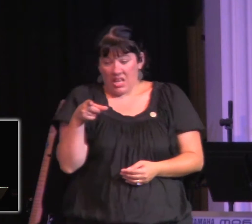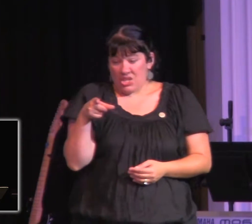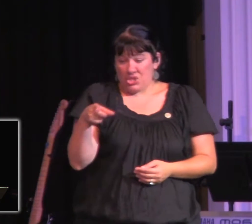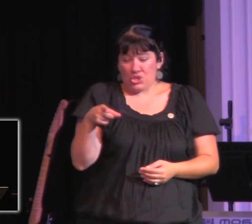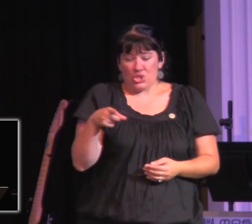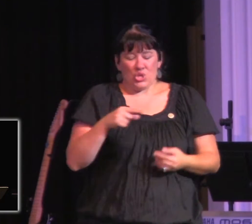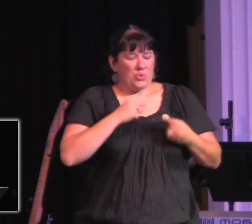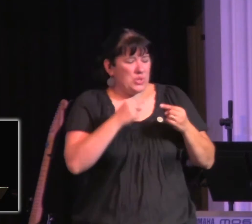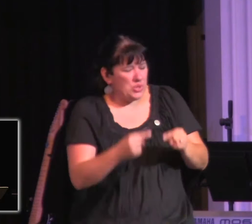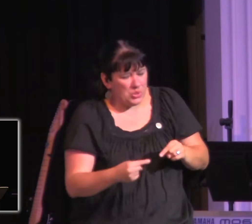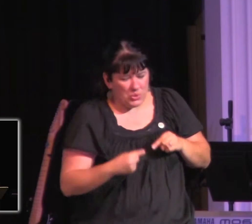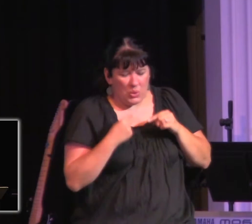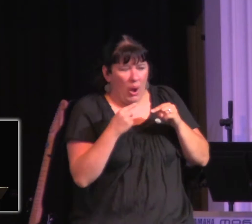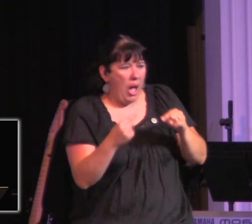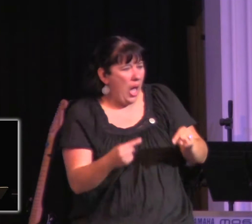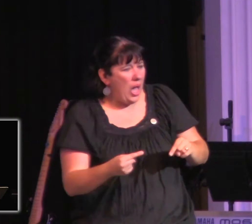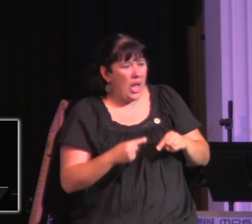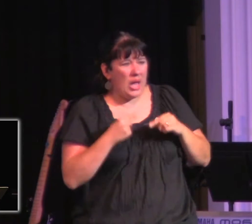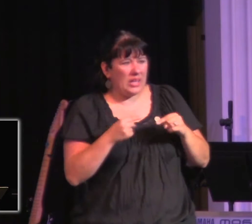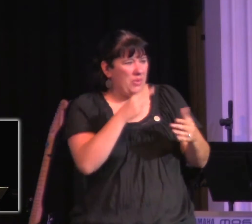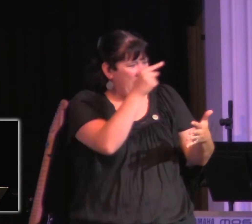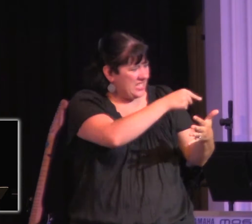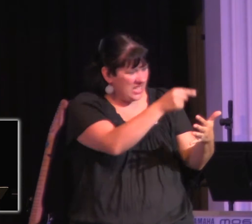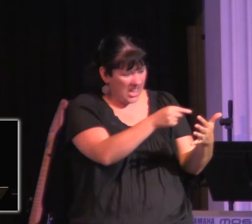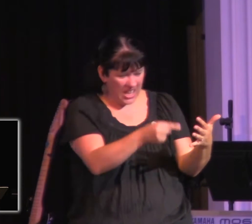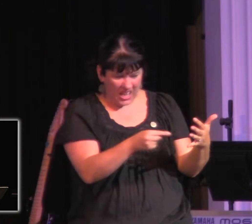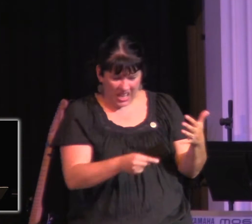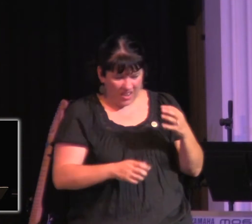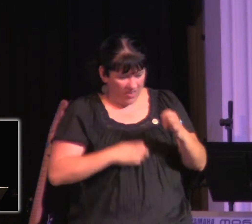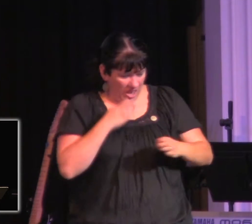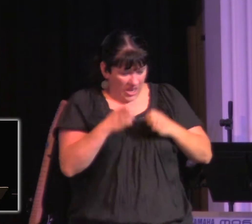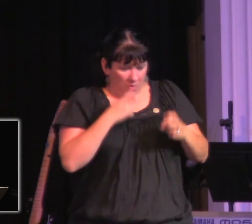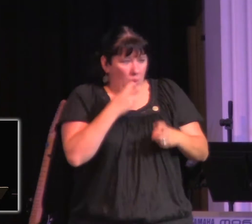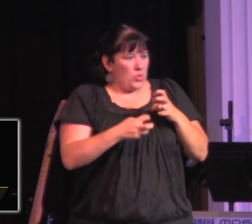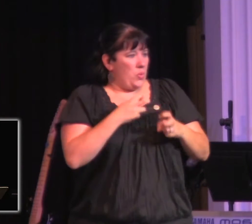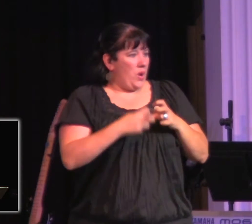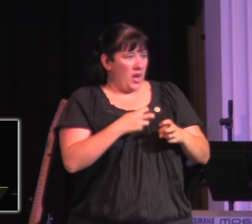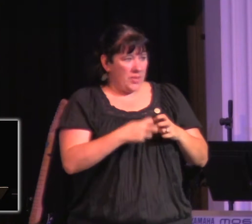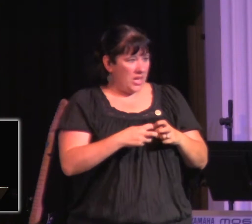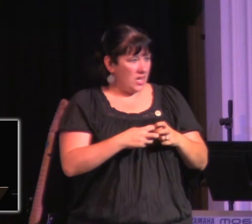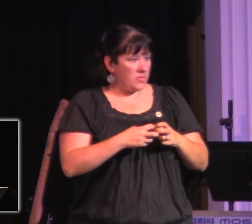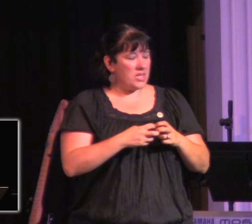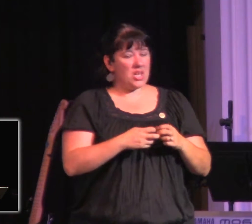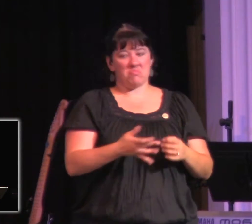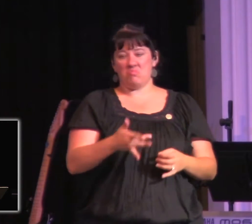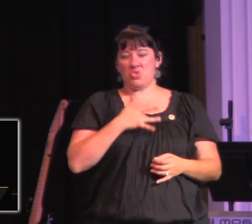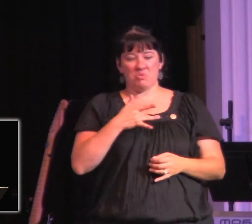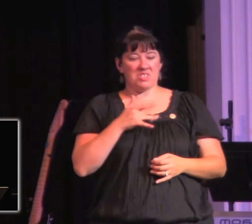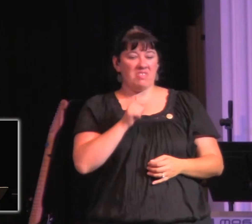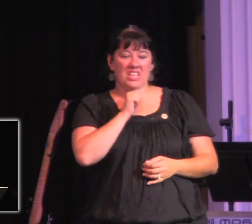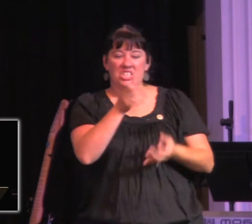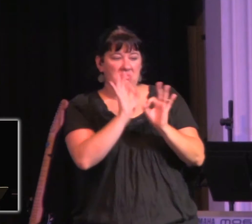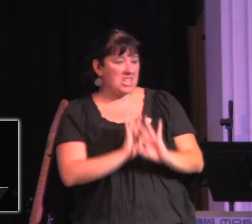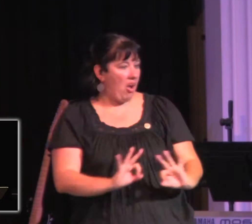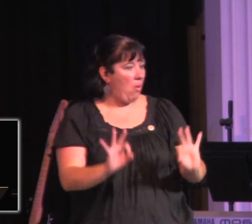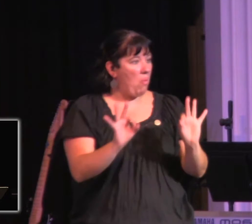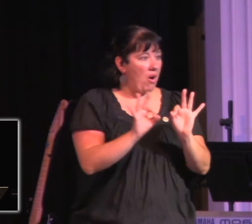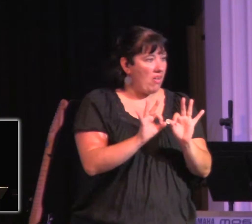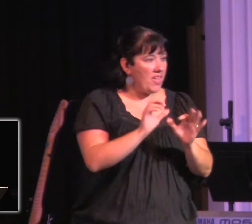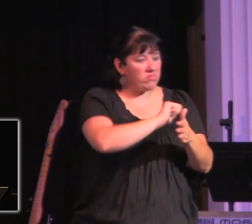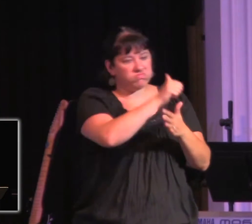struggling with inferiority. She was struggling with rejection. She was struggling with feelings